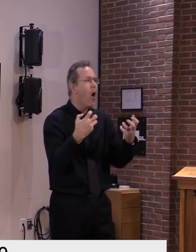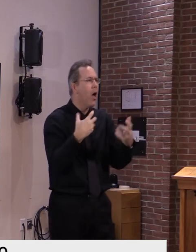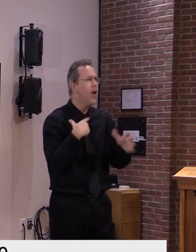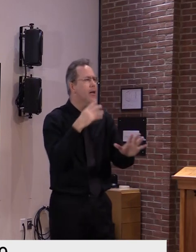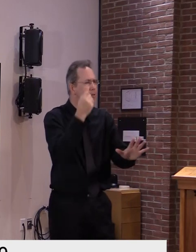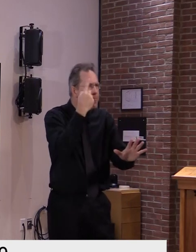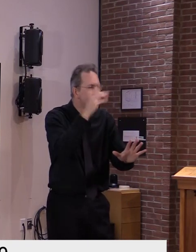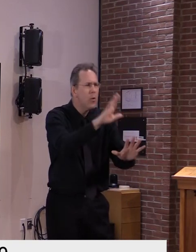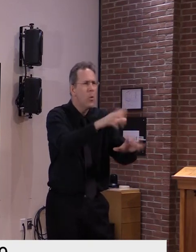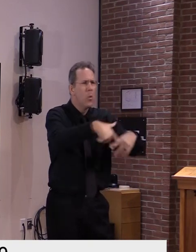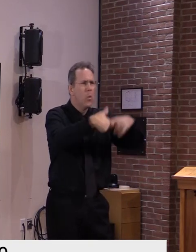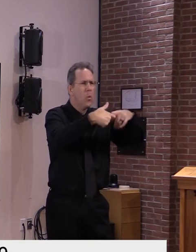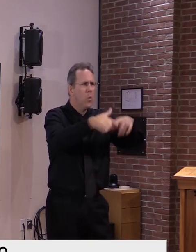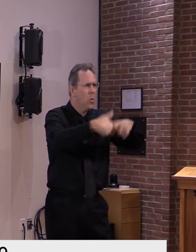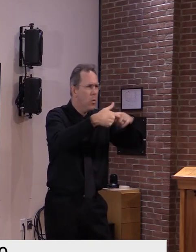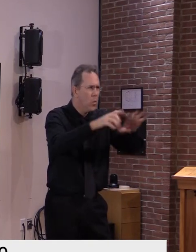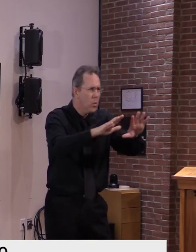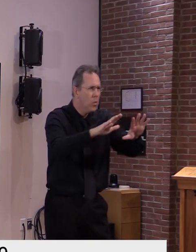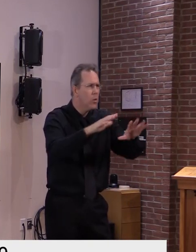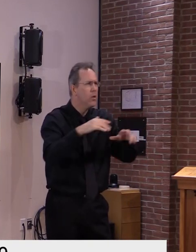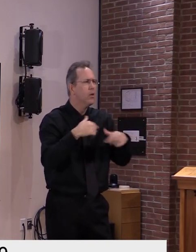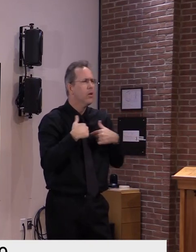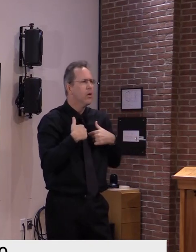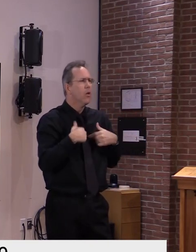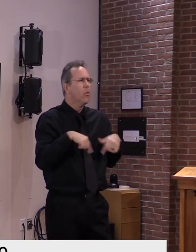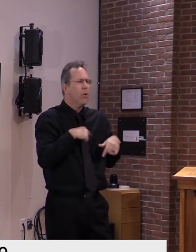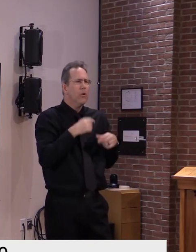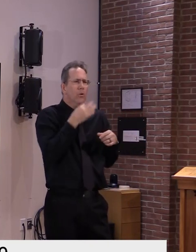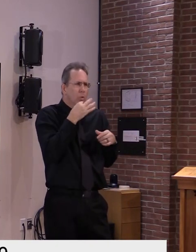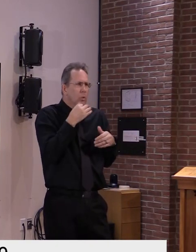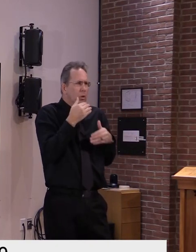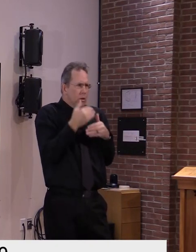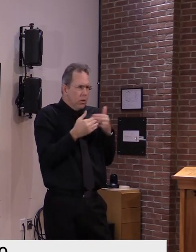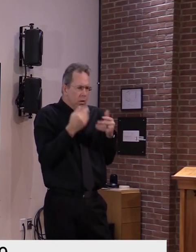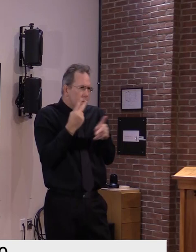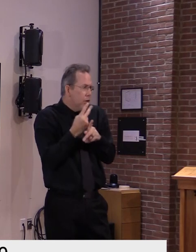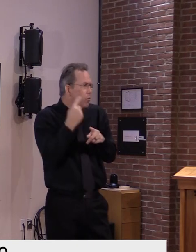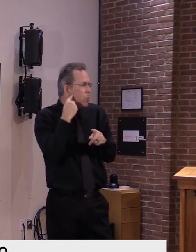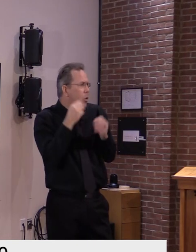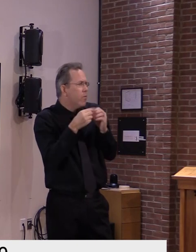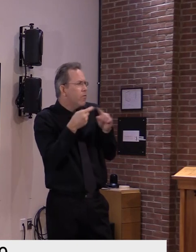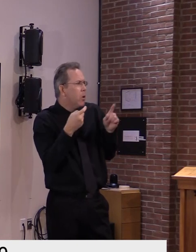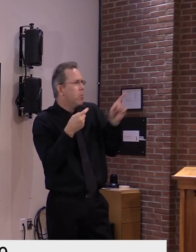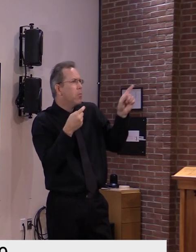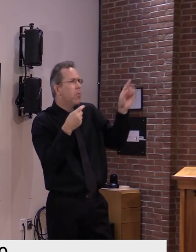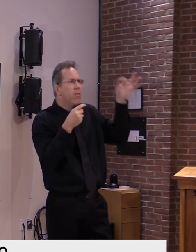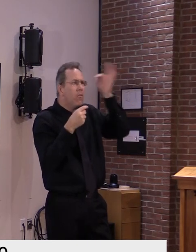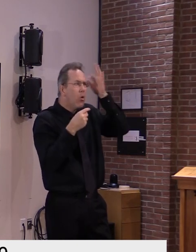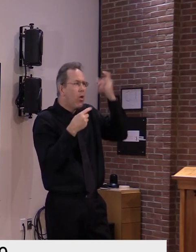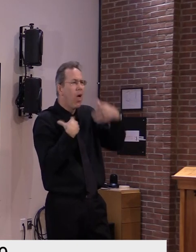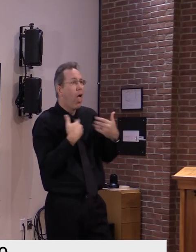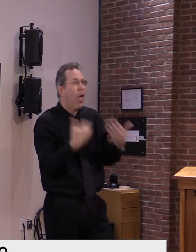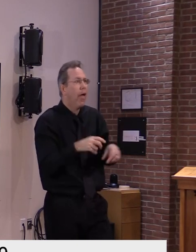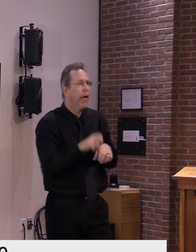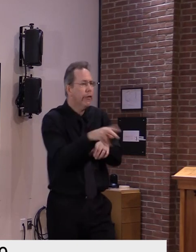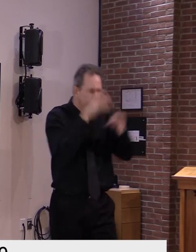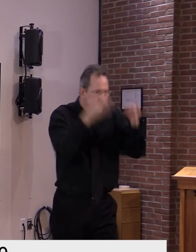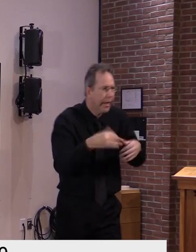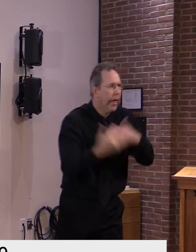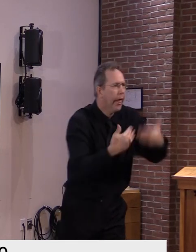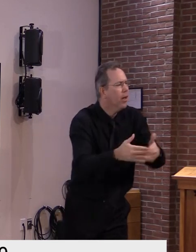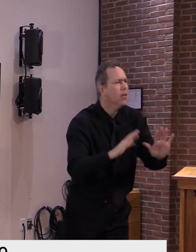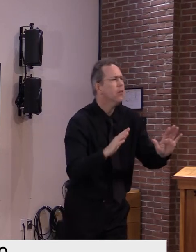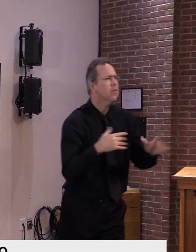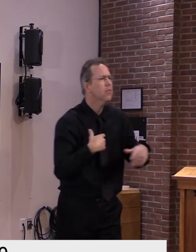vaccine production and distribution to the states. There will likely be a limited early supply of vaccine, so